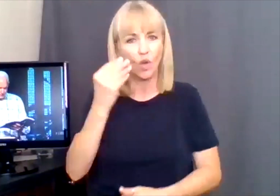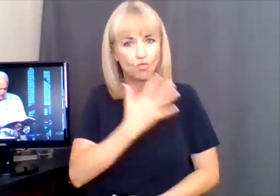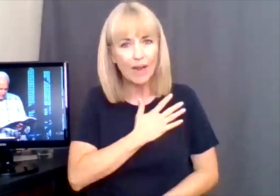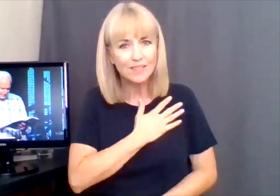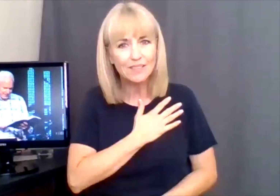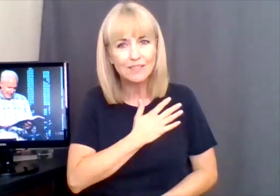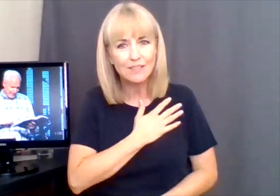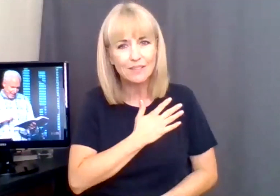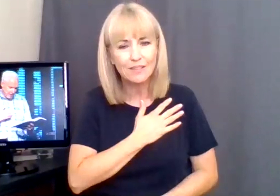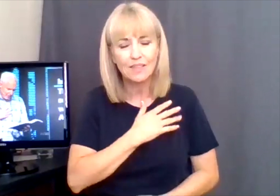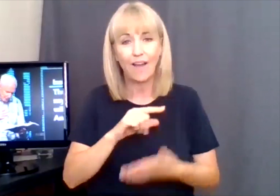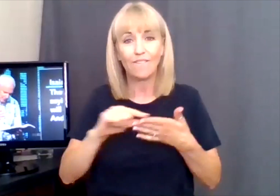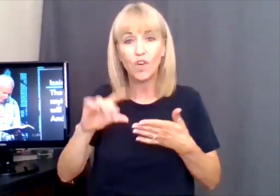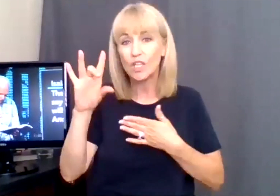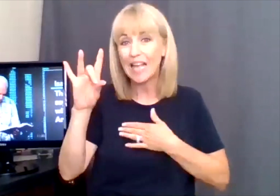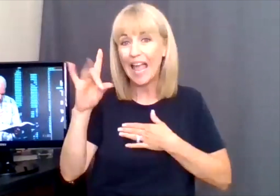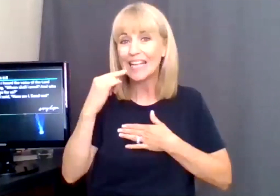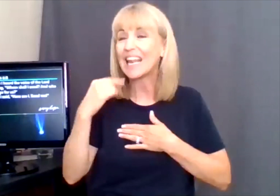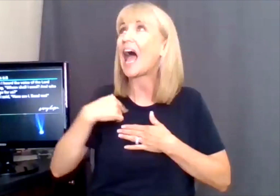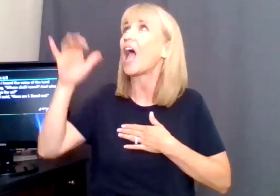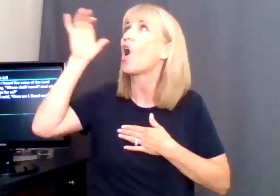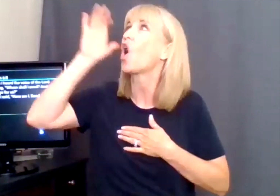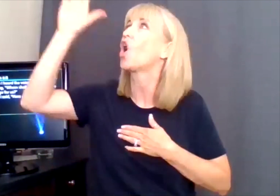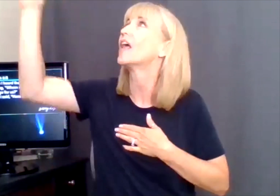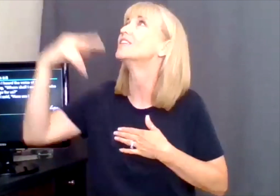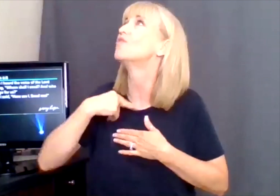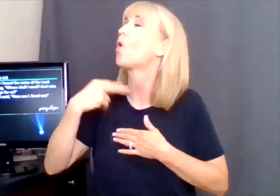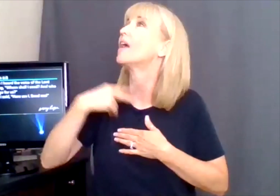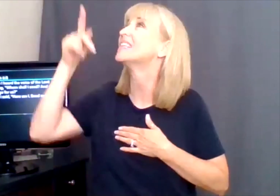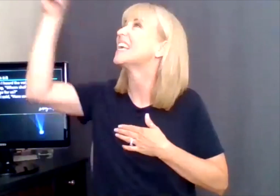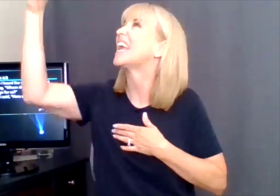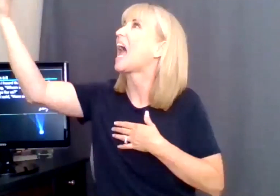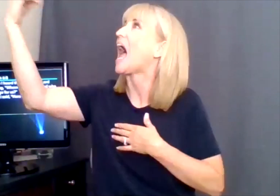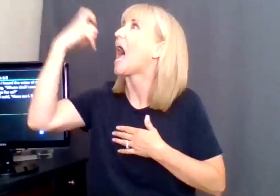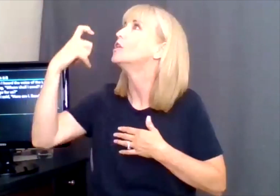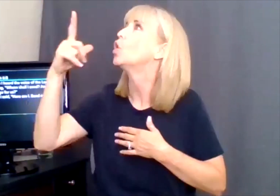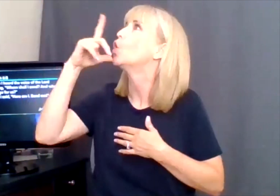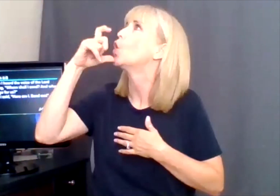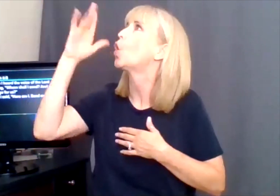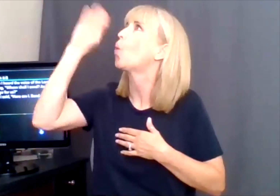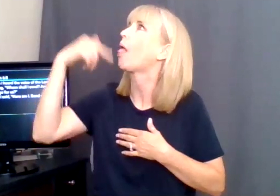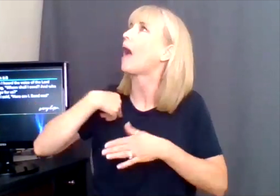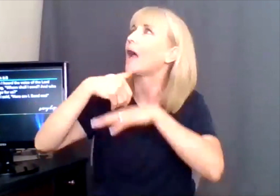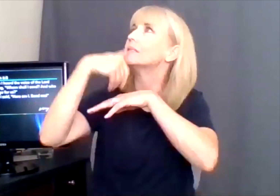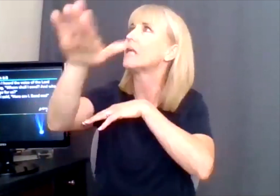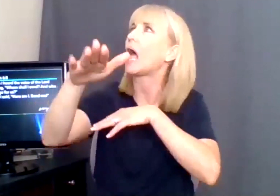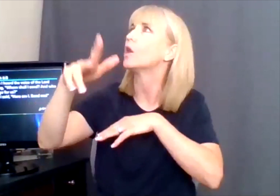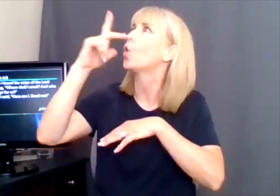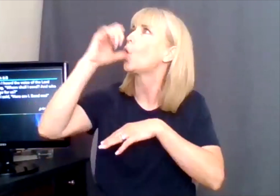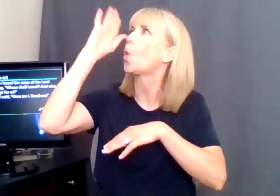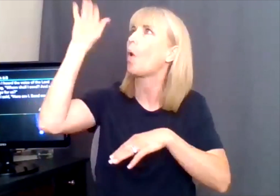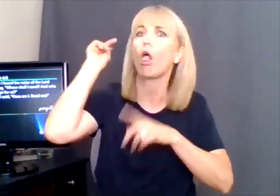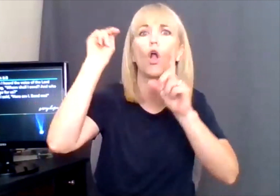And then verse 8, then I heard the voice of the Lord saying, whom shall I send? And who will go for